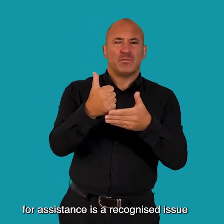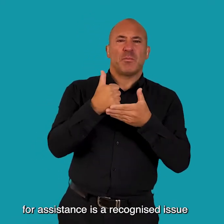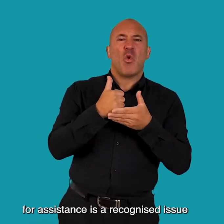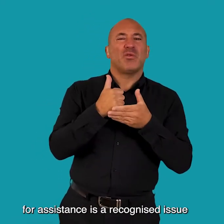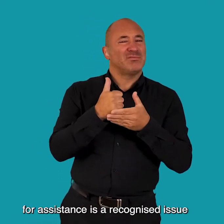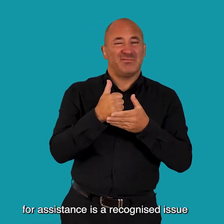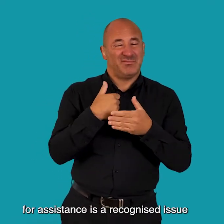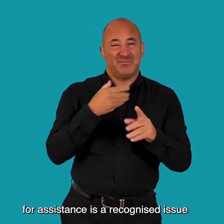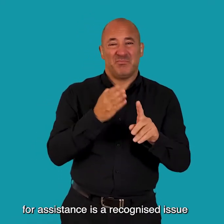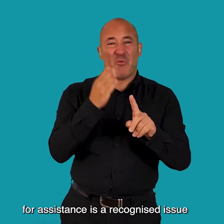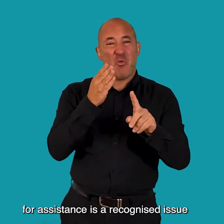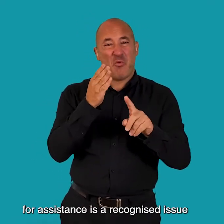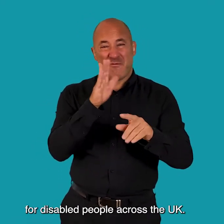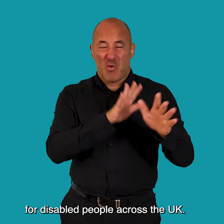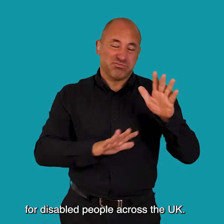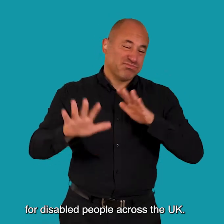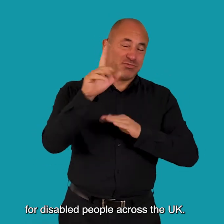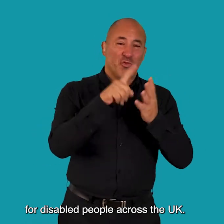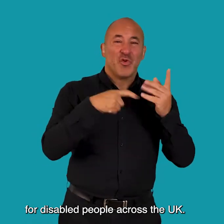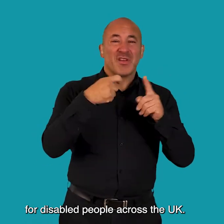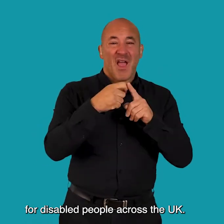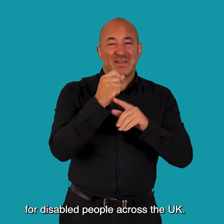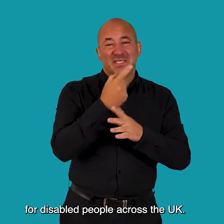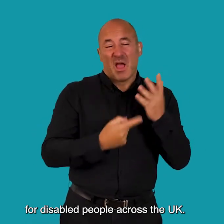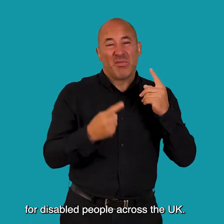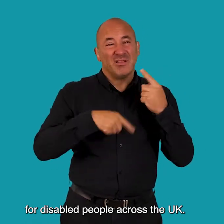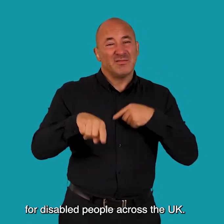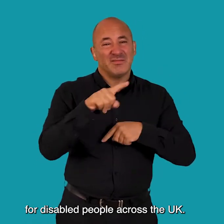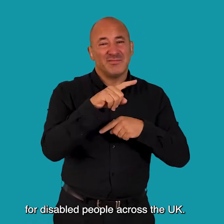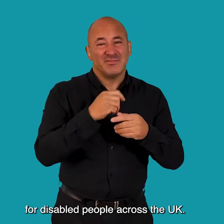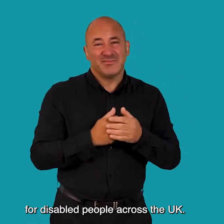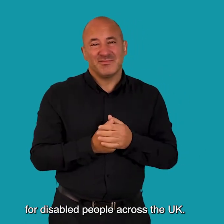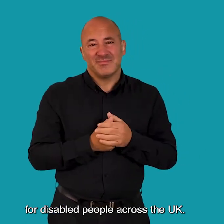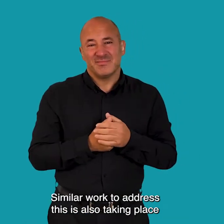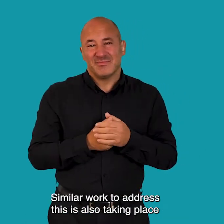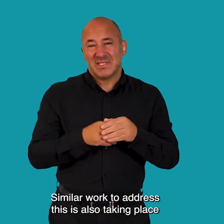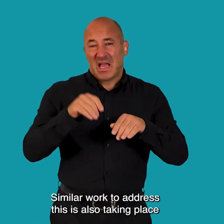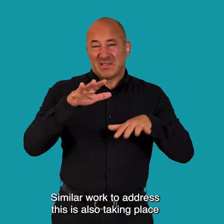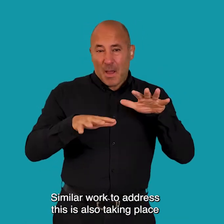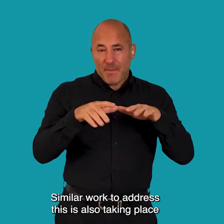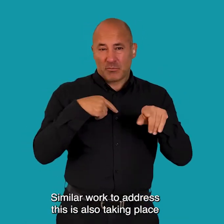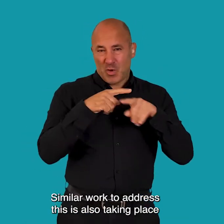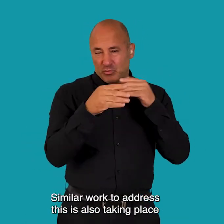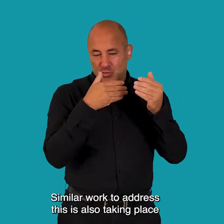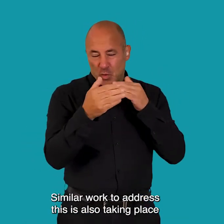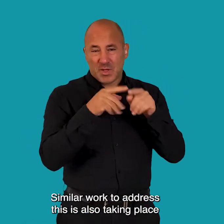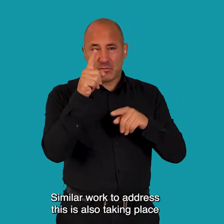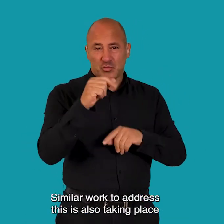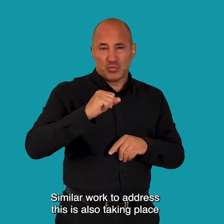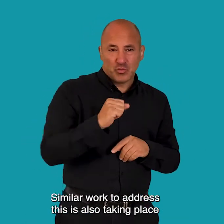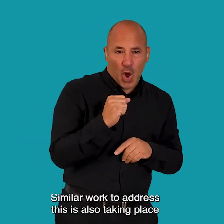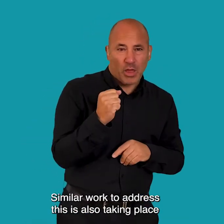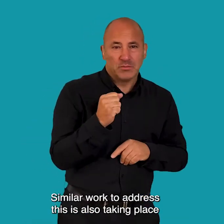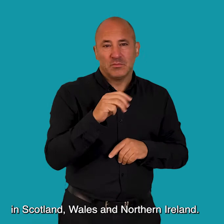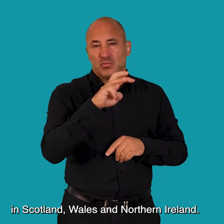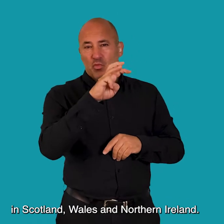is a recognised issue for disabled people across the UK. Similar work to address this is also taking place in